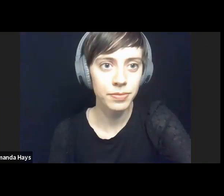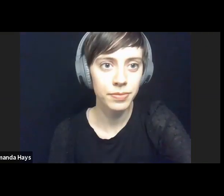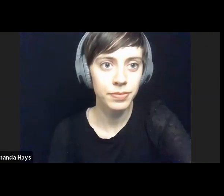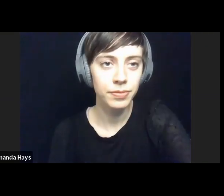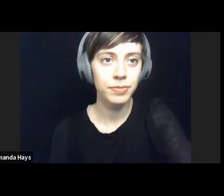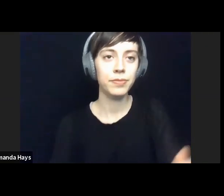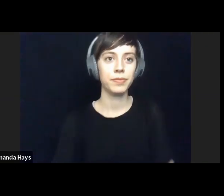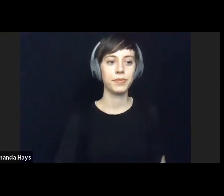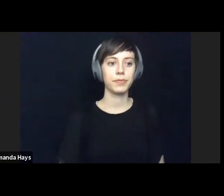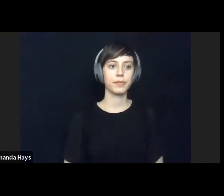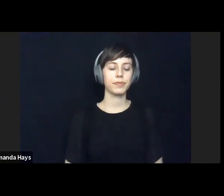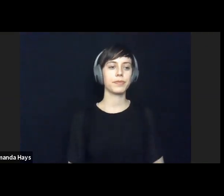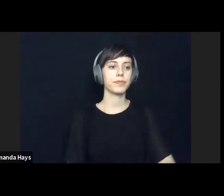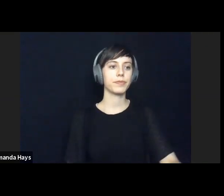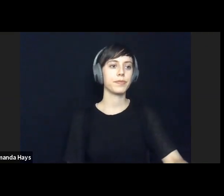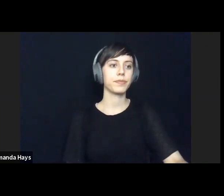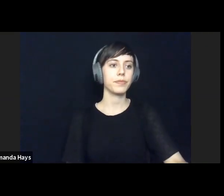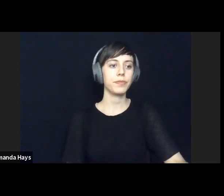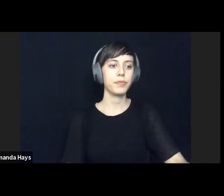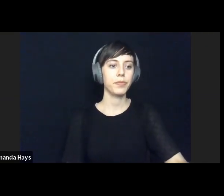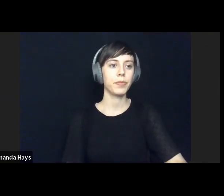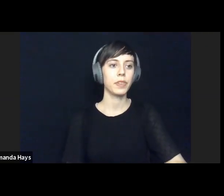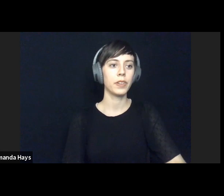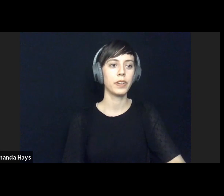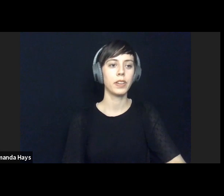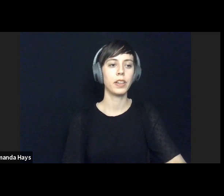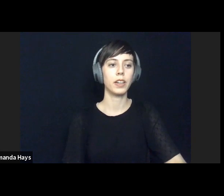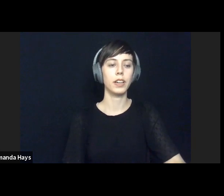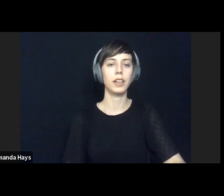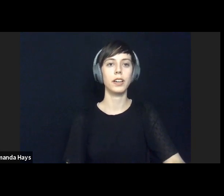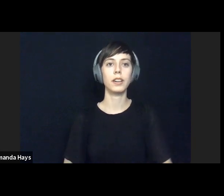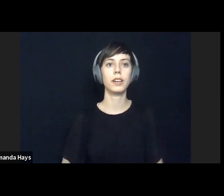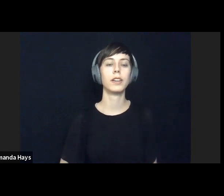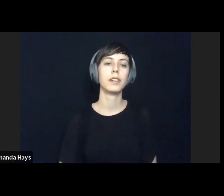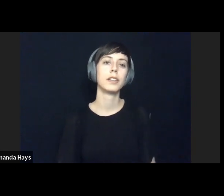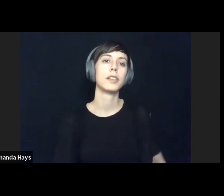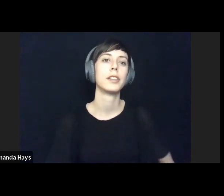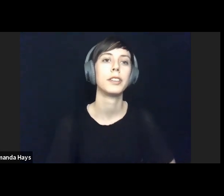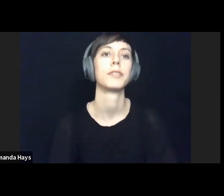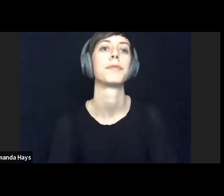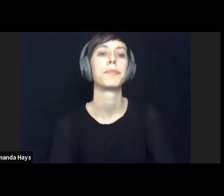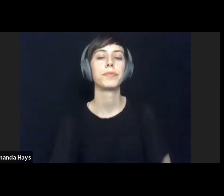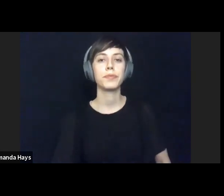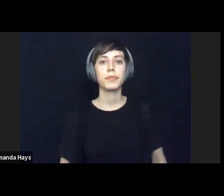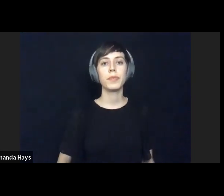Yeah.